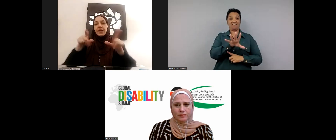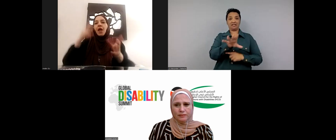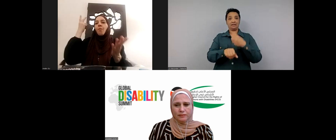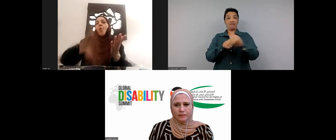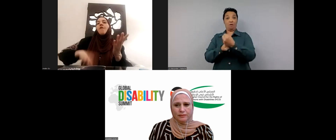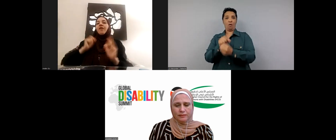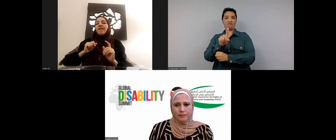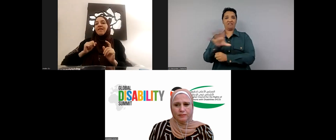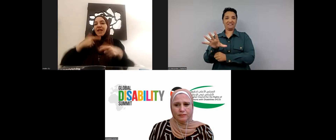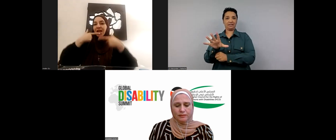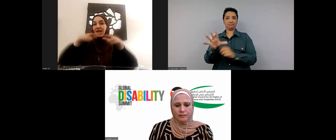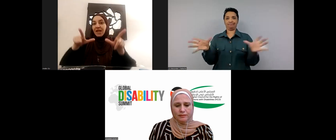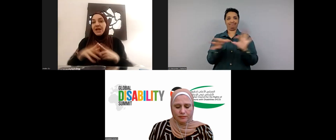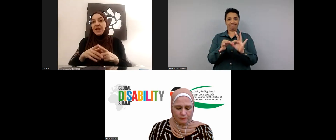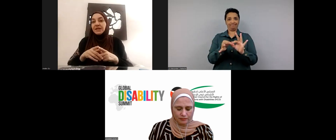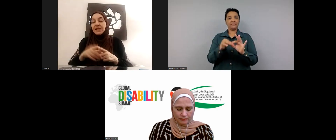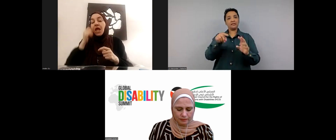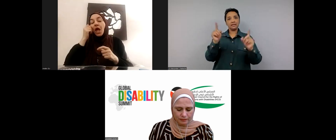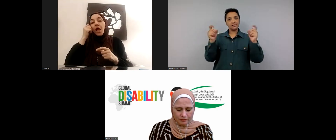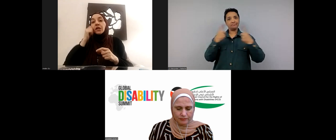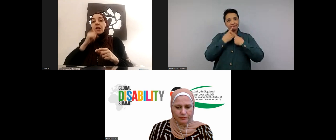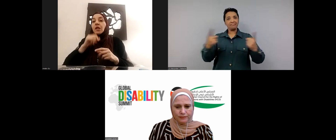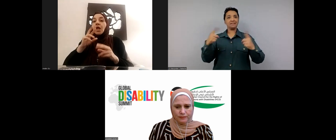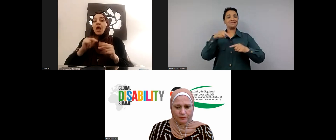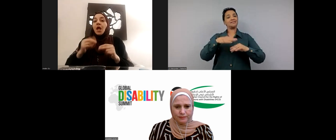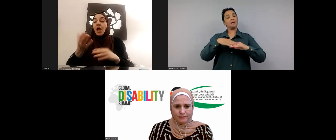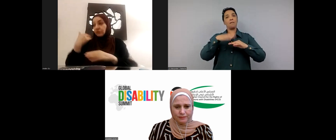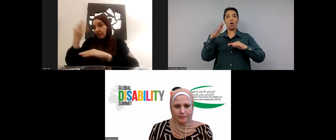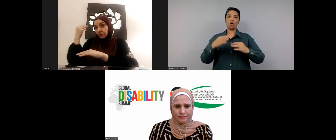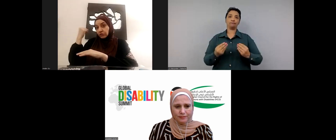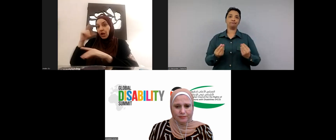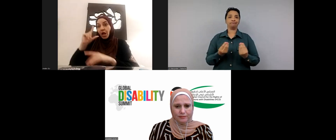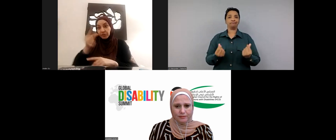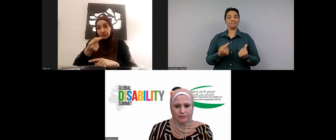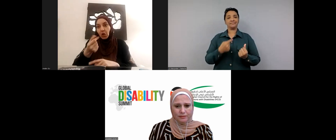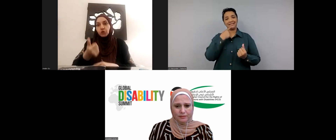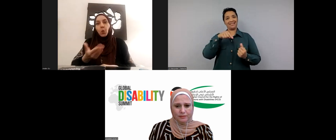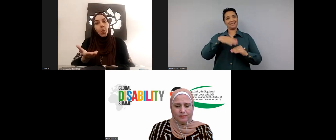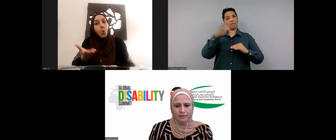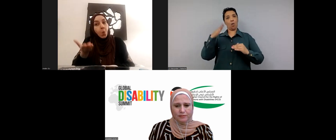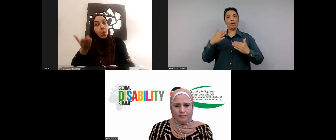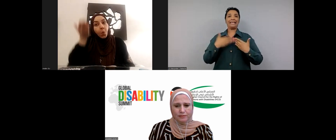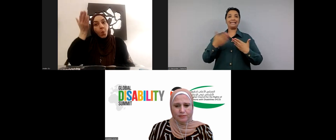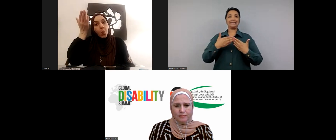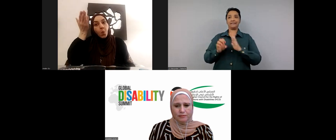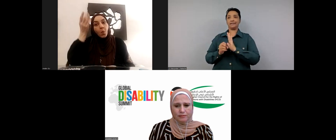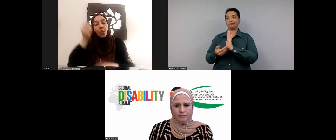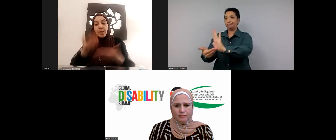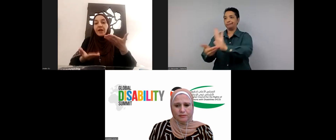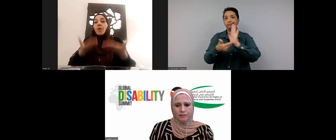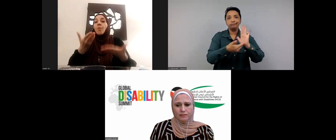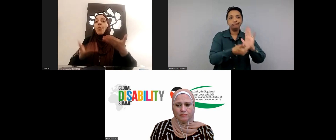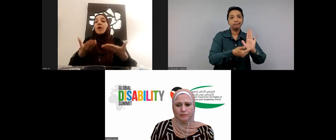message more, I would say, maybe easy to market and more